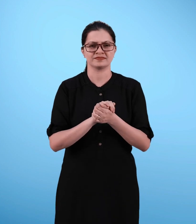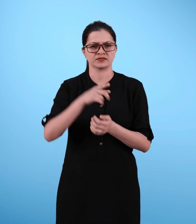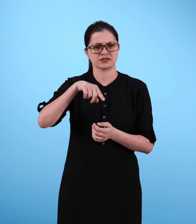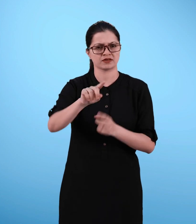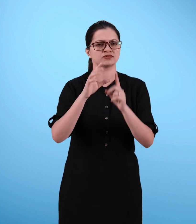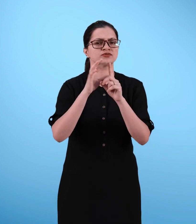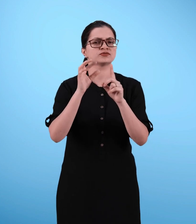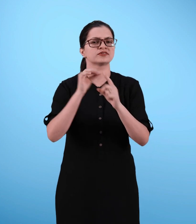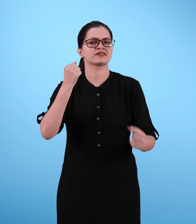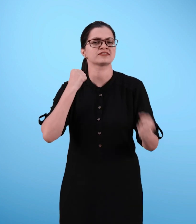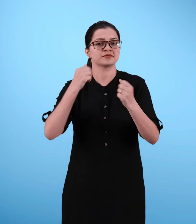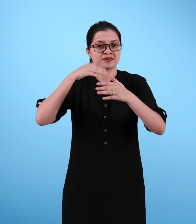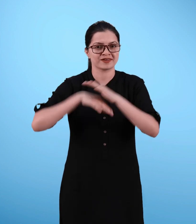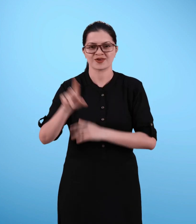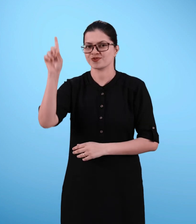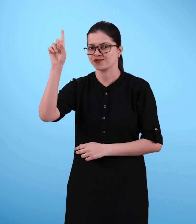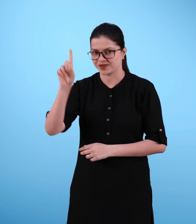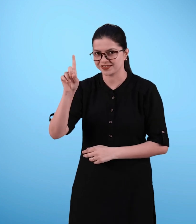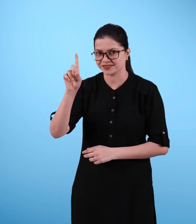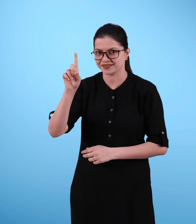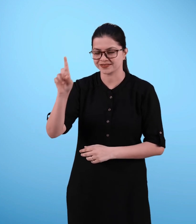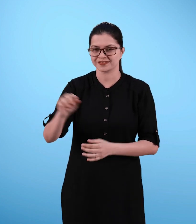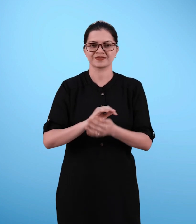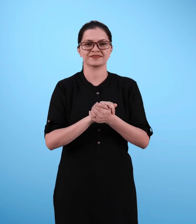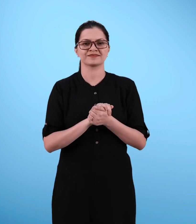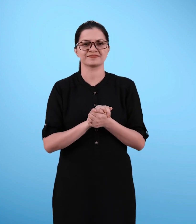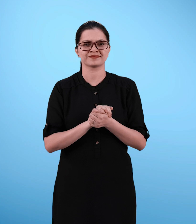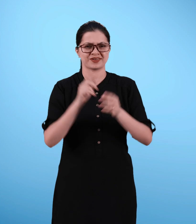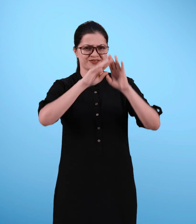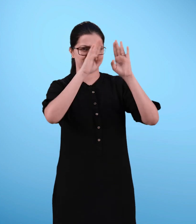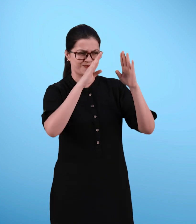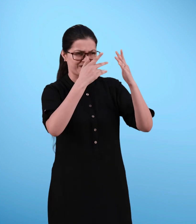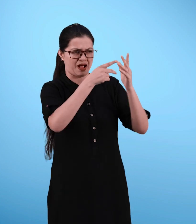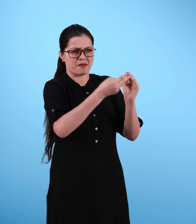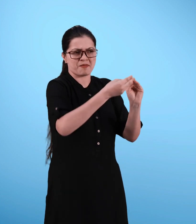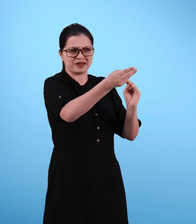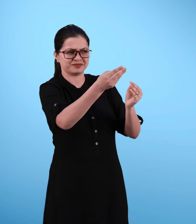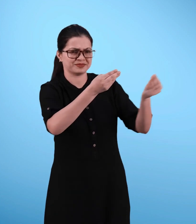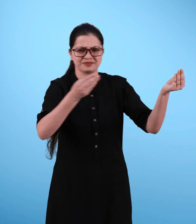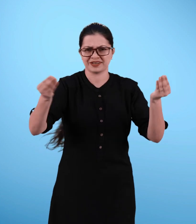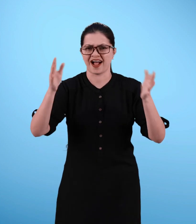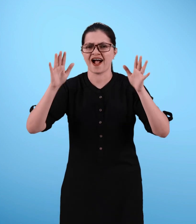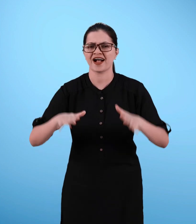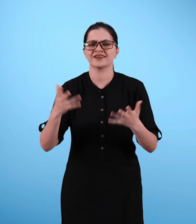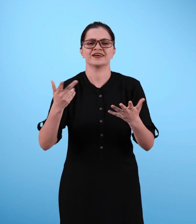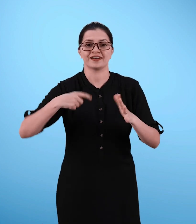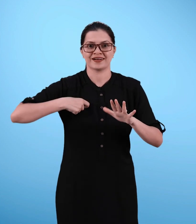Collect Activity cuttings of 1. fabrics left over after stitching. Pause. Visit a nearby tailoring shop.